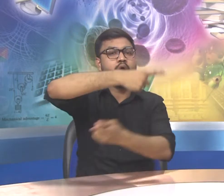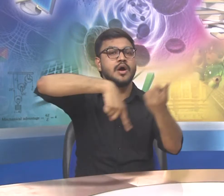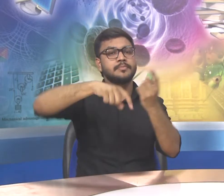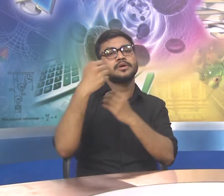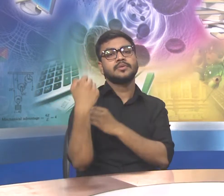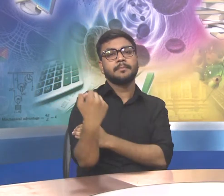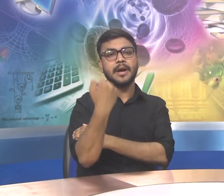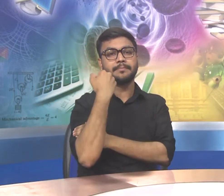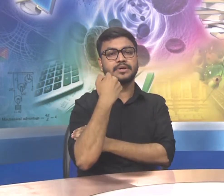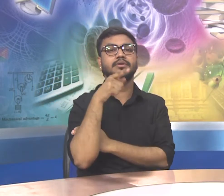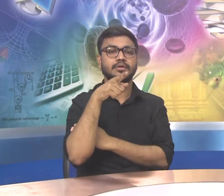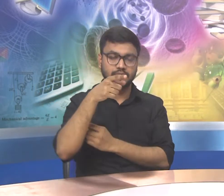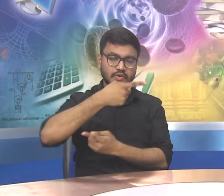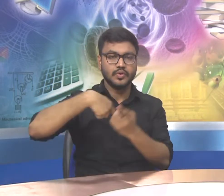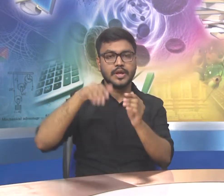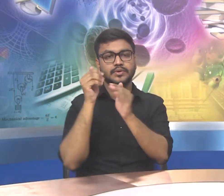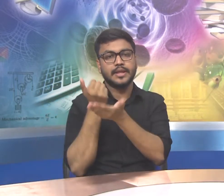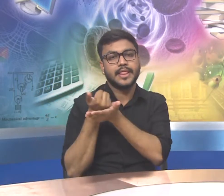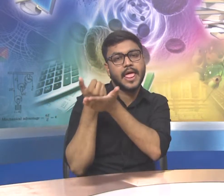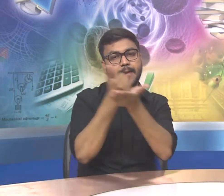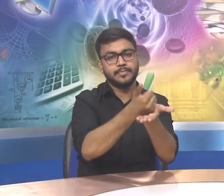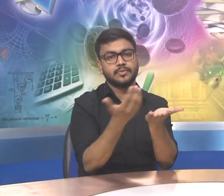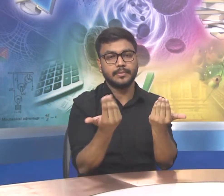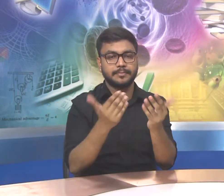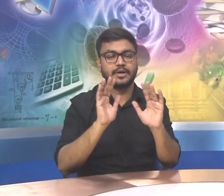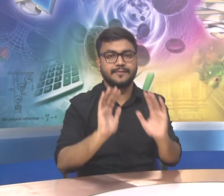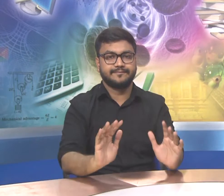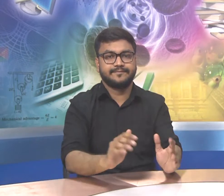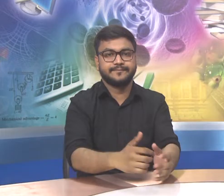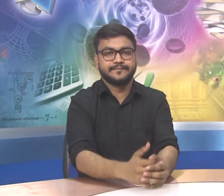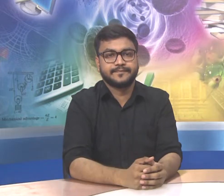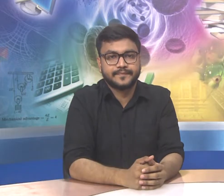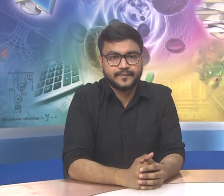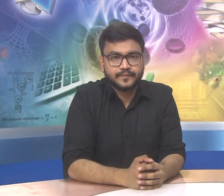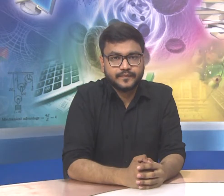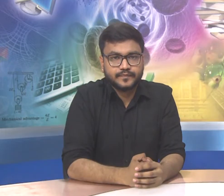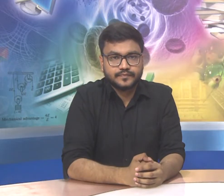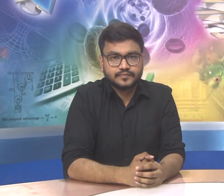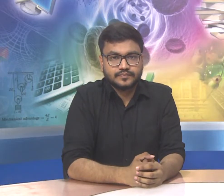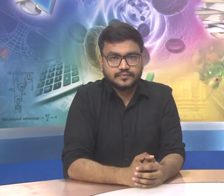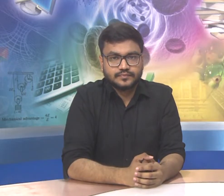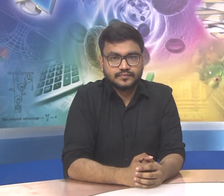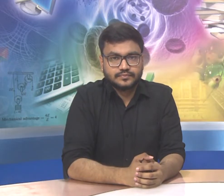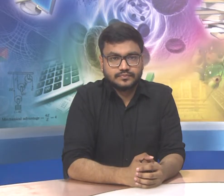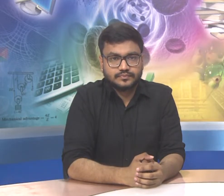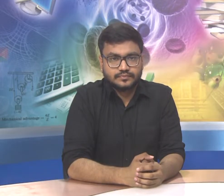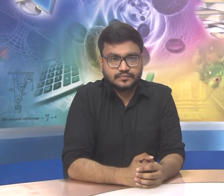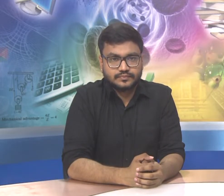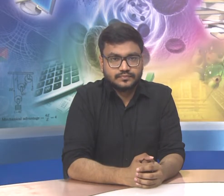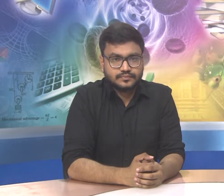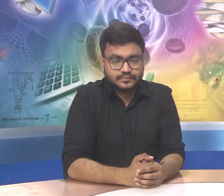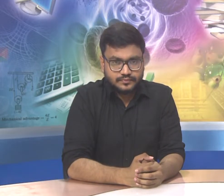like Tripura, Maharashtra, Himachal Pradesh, Bihar, Telangana and Gujarat.